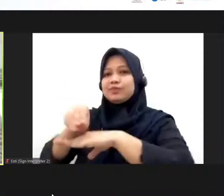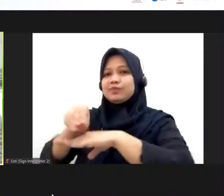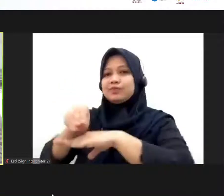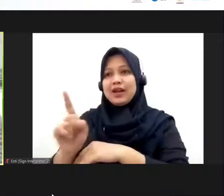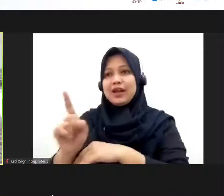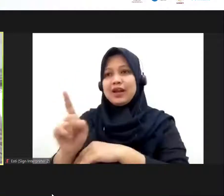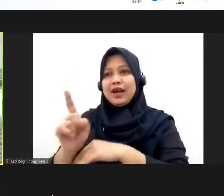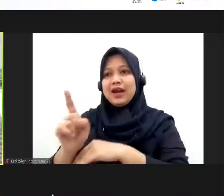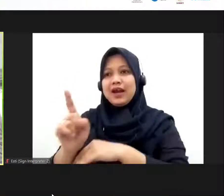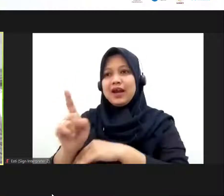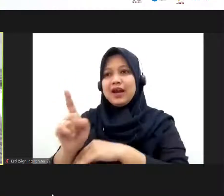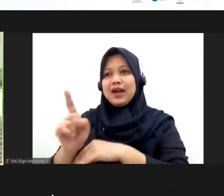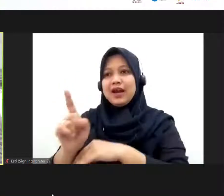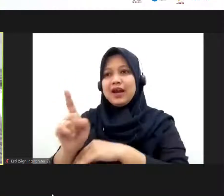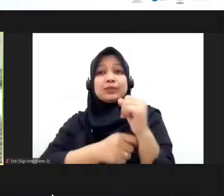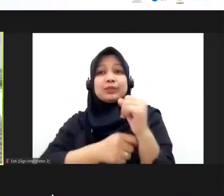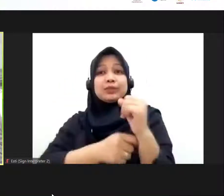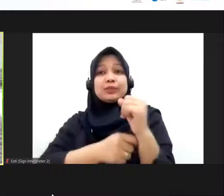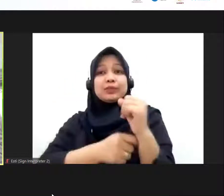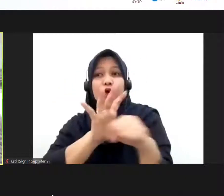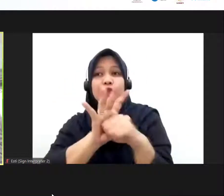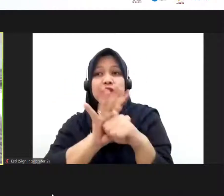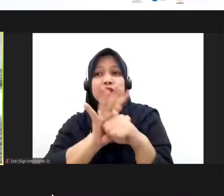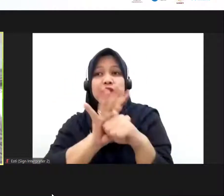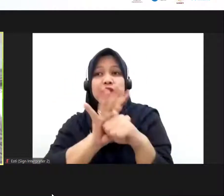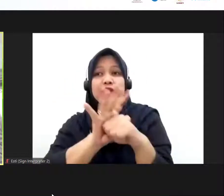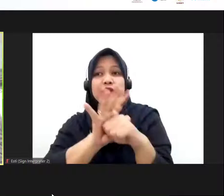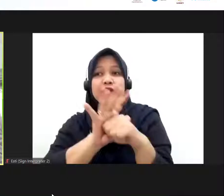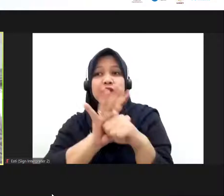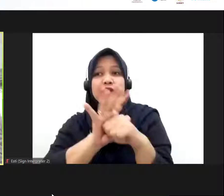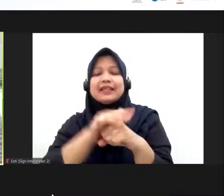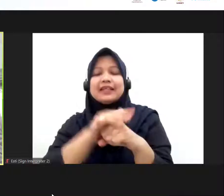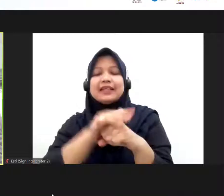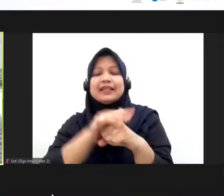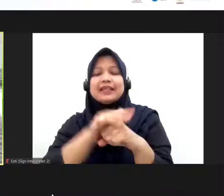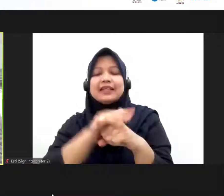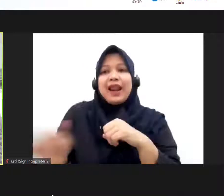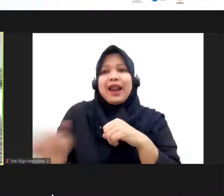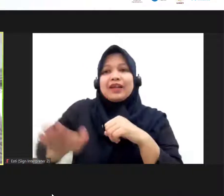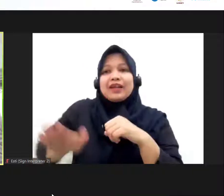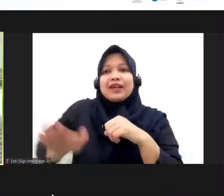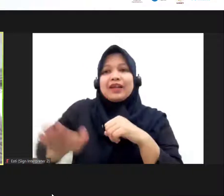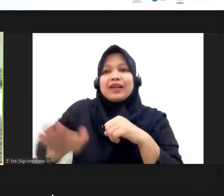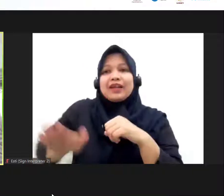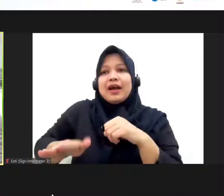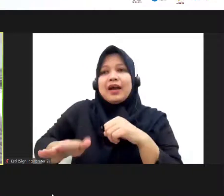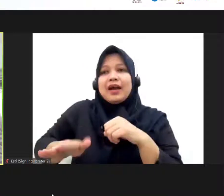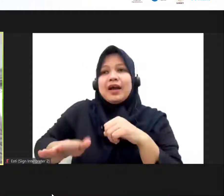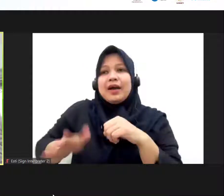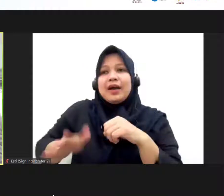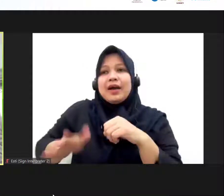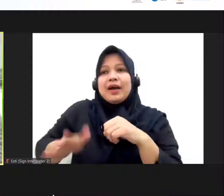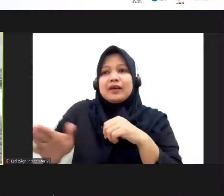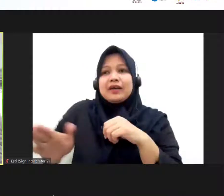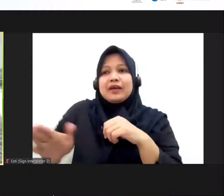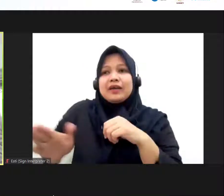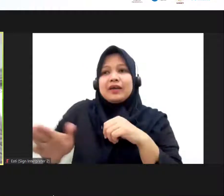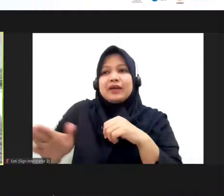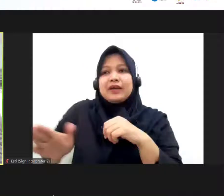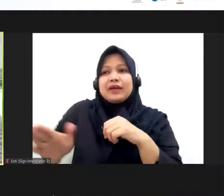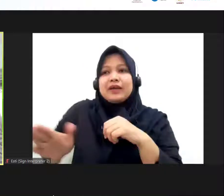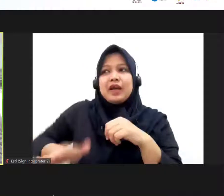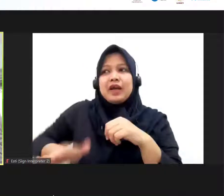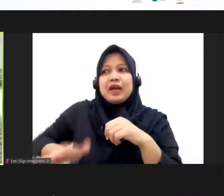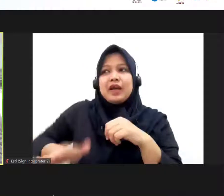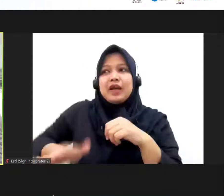response, we also saw the monsoon season. Bangladesh had large-scale floods. The Rohingya camps